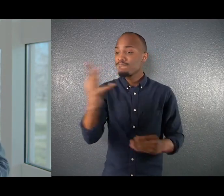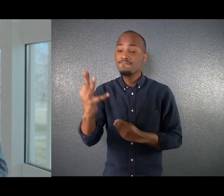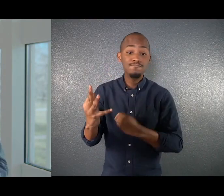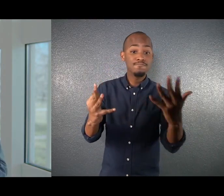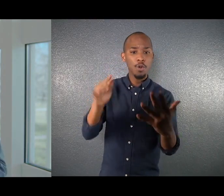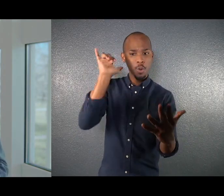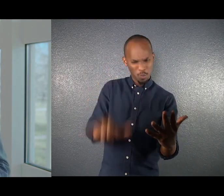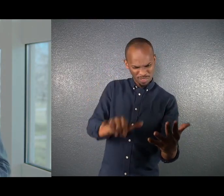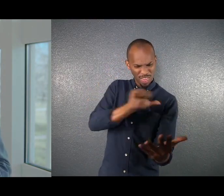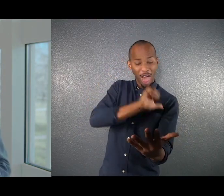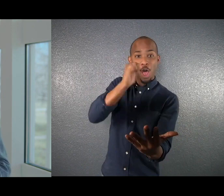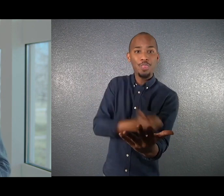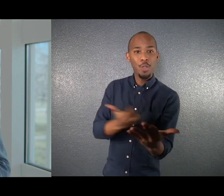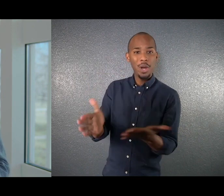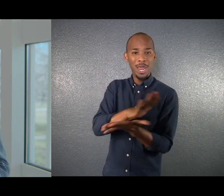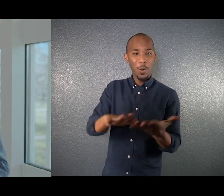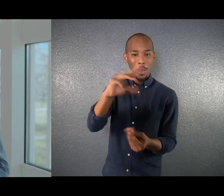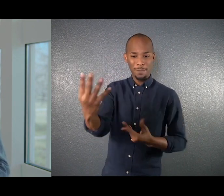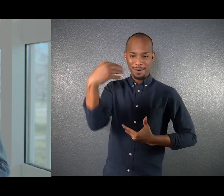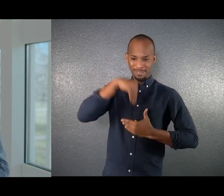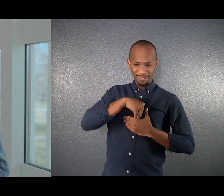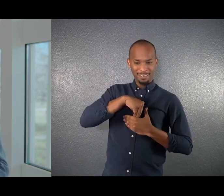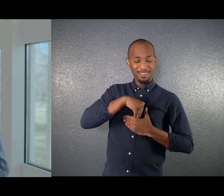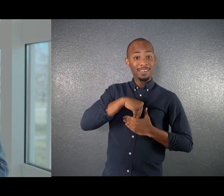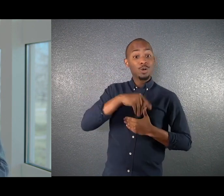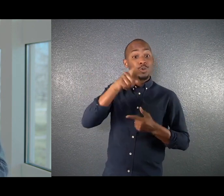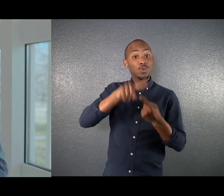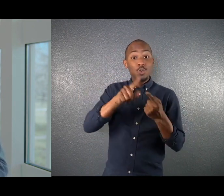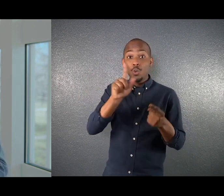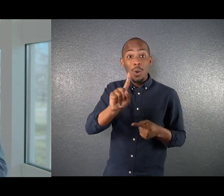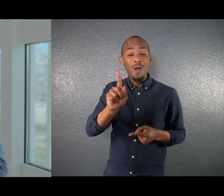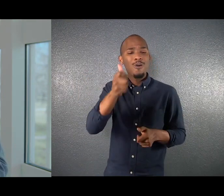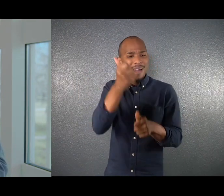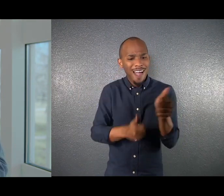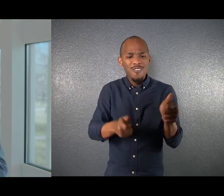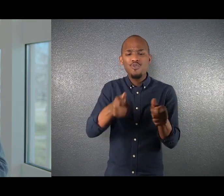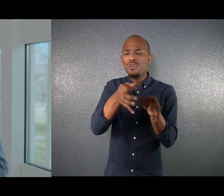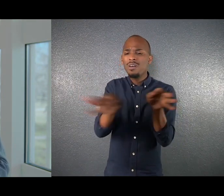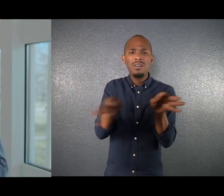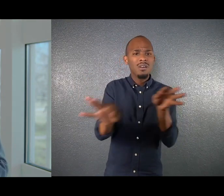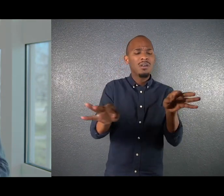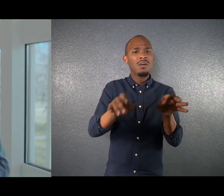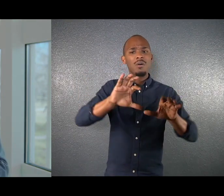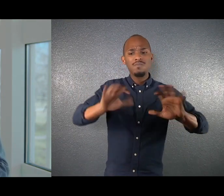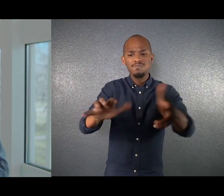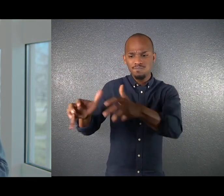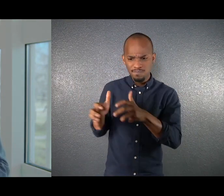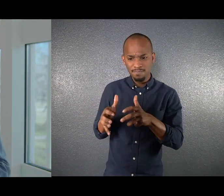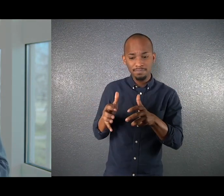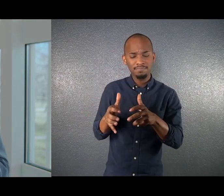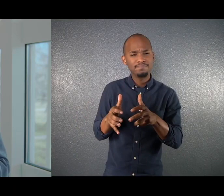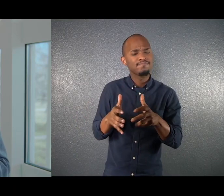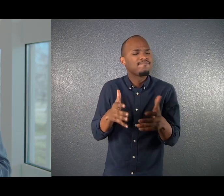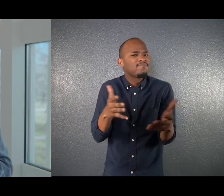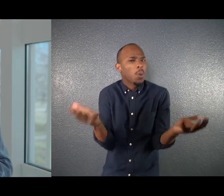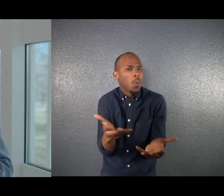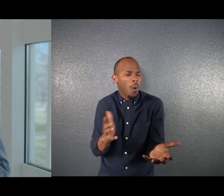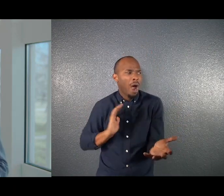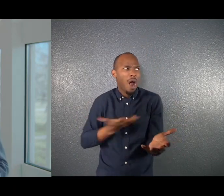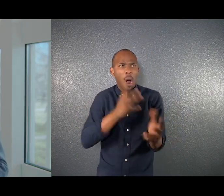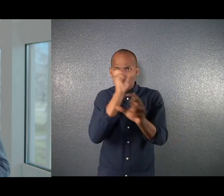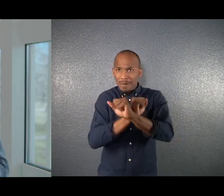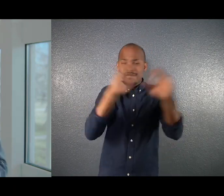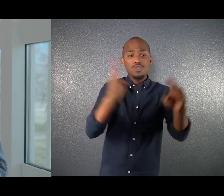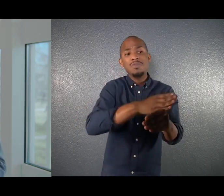with the authority of Jesus to proclaim the good news to every tribe, tongue, people, and nation. So what is our vision in finishing